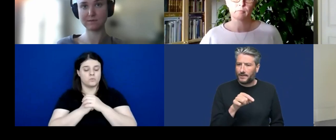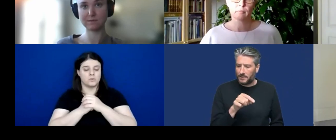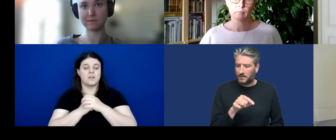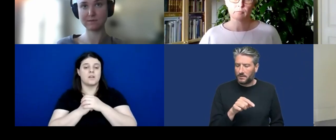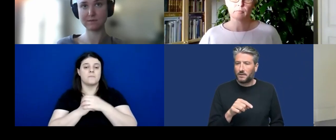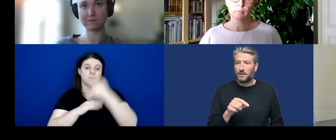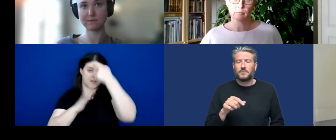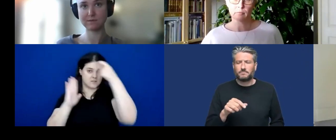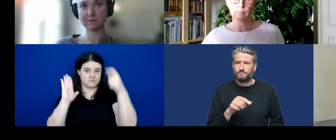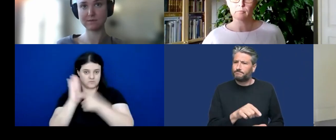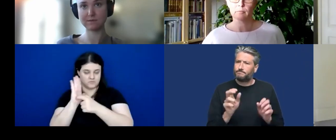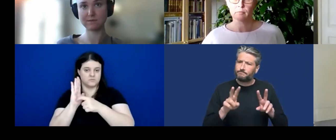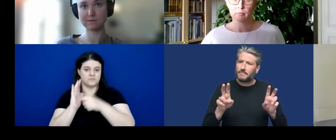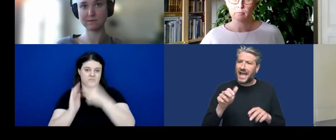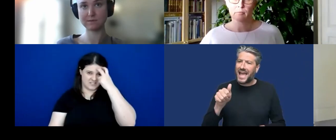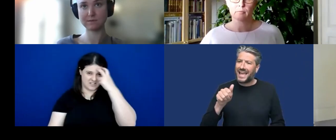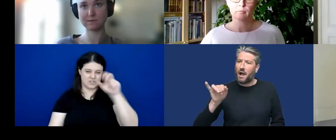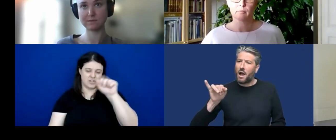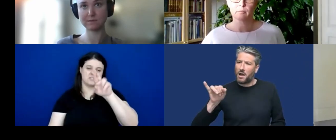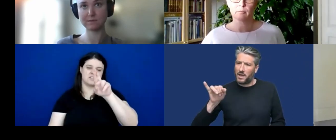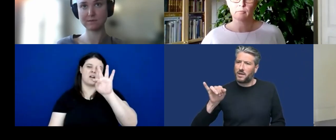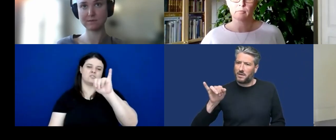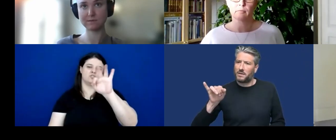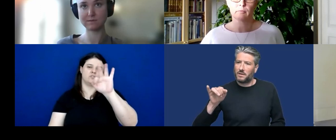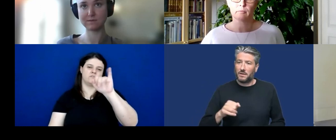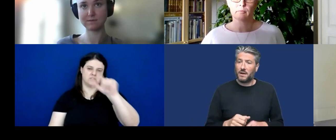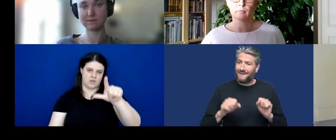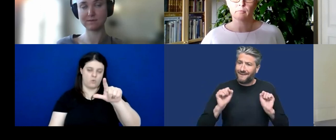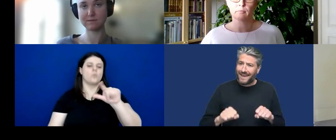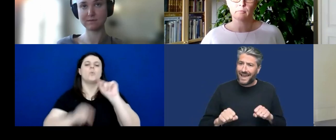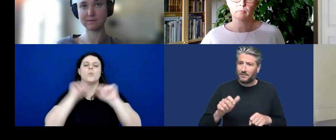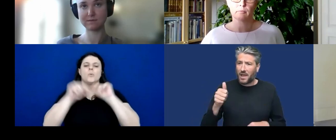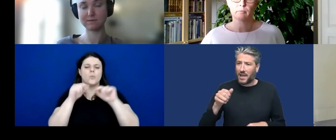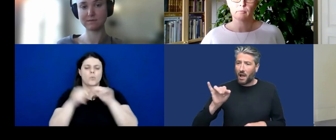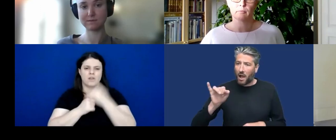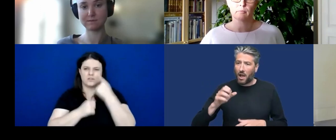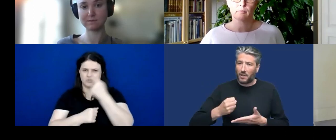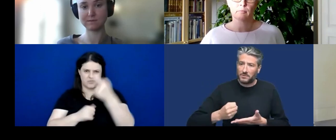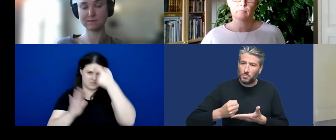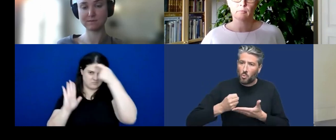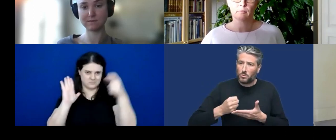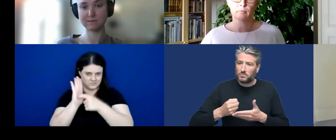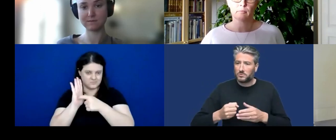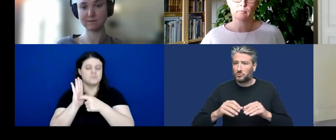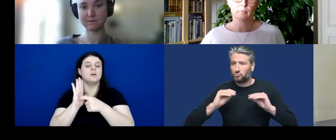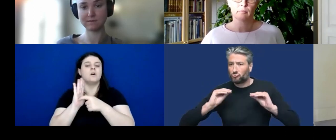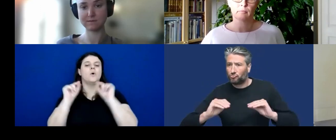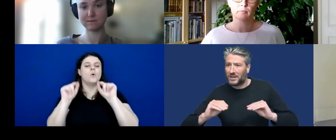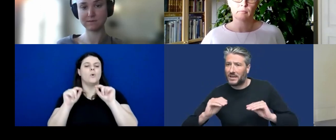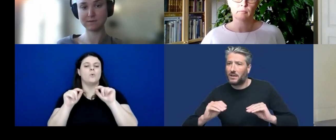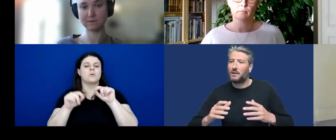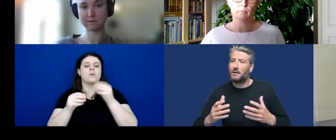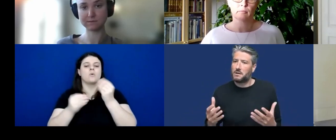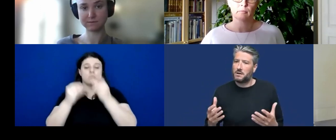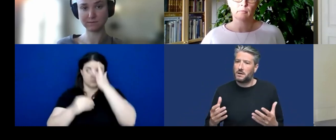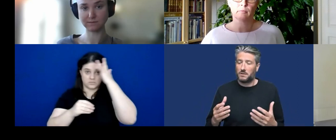says, do you think artificial intelligence can support training? We usually see artificial intelligence as being unfair to users with